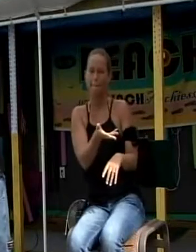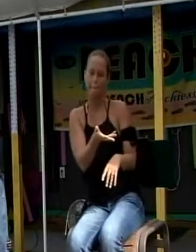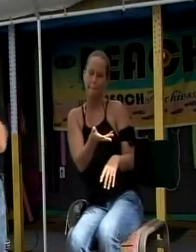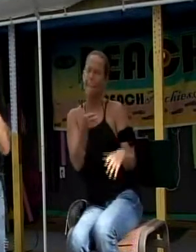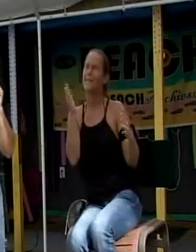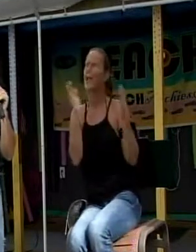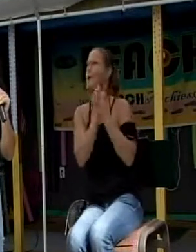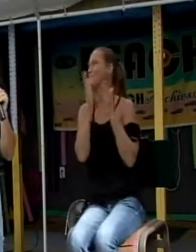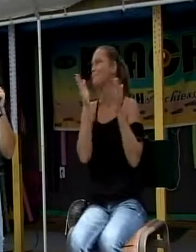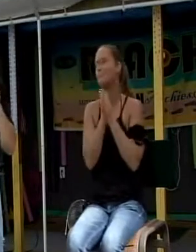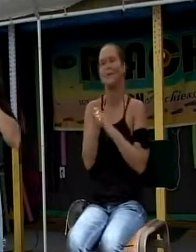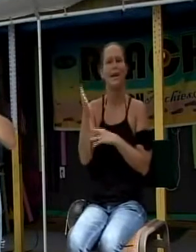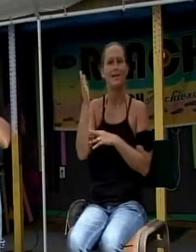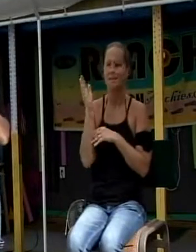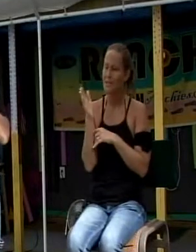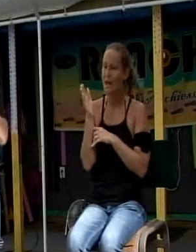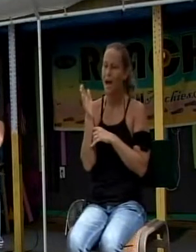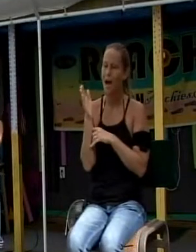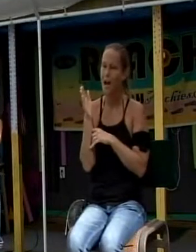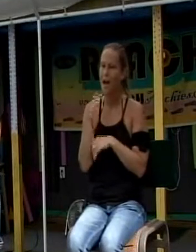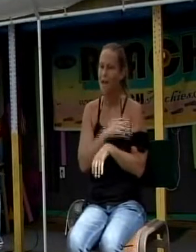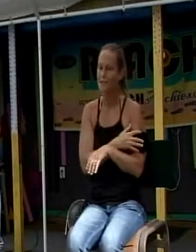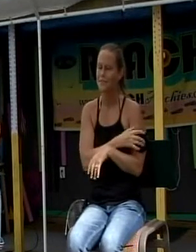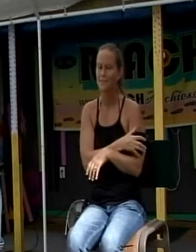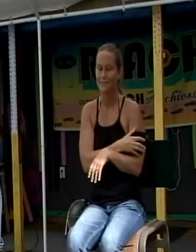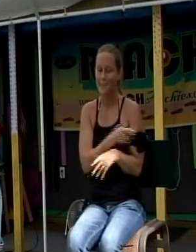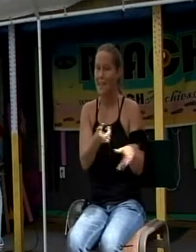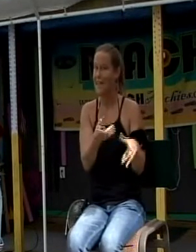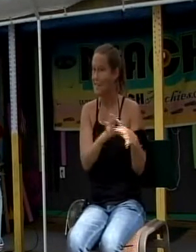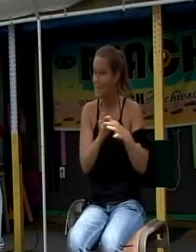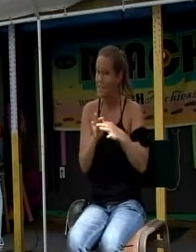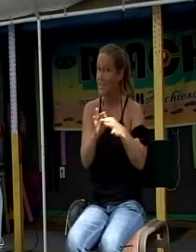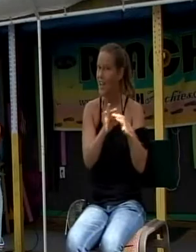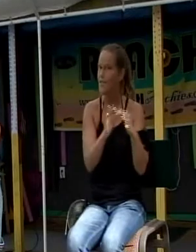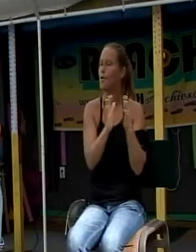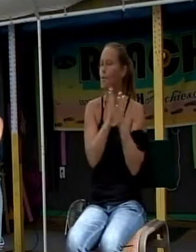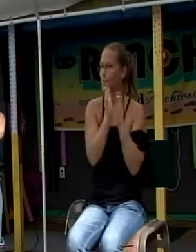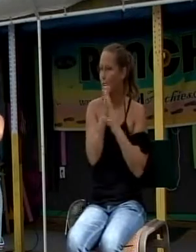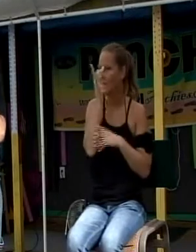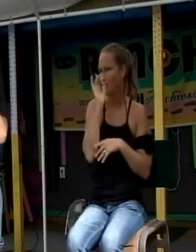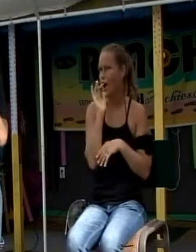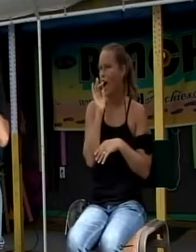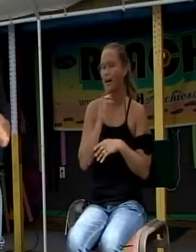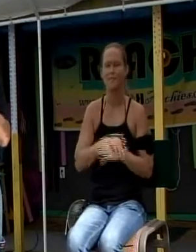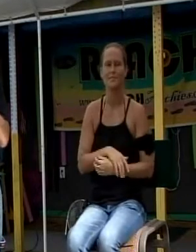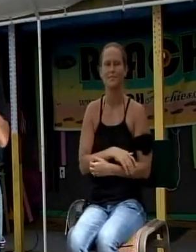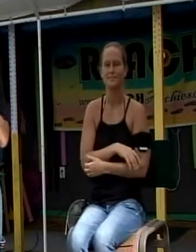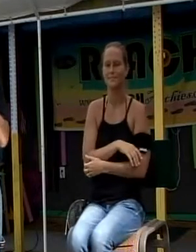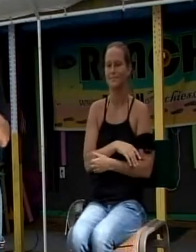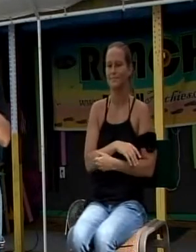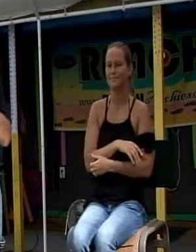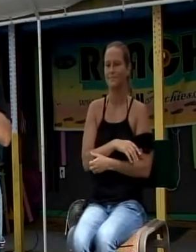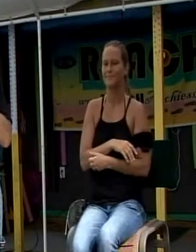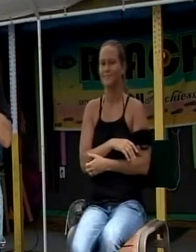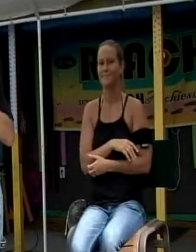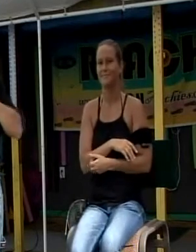I know you can come here and have breakfast and we're breaking bread together, but that isn't what the old church was. There wasn't church buildings and stuff. The church would be a